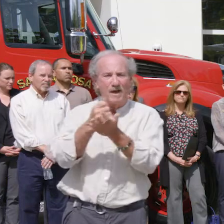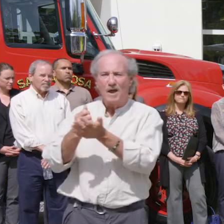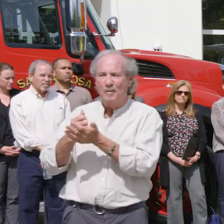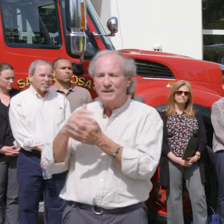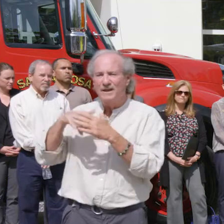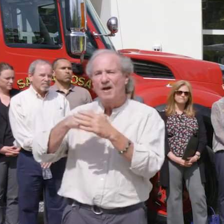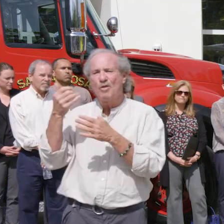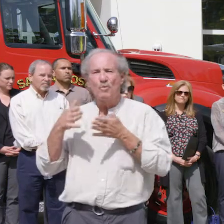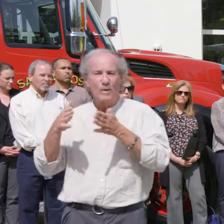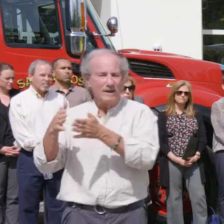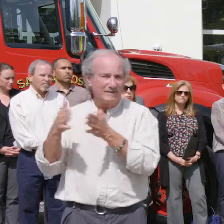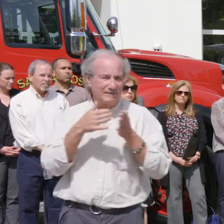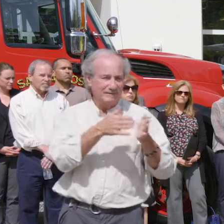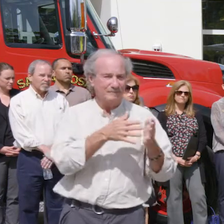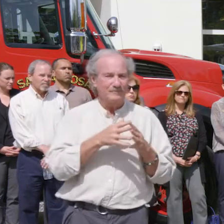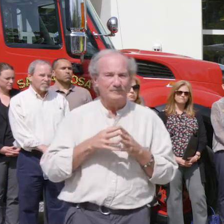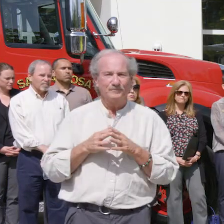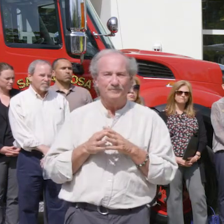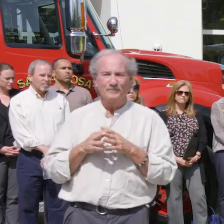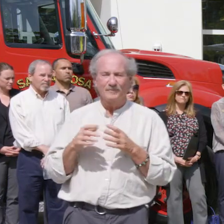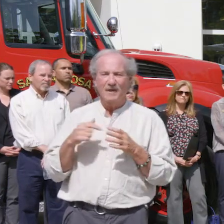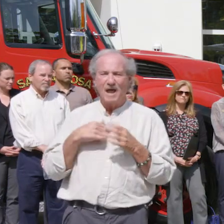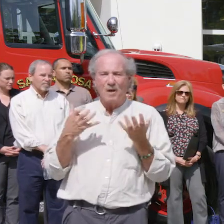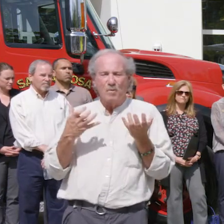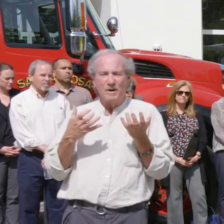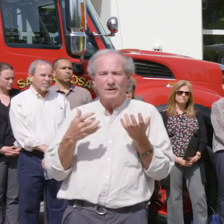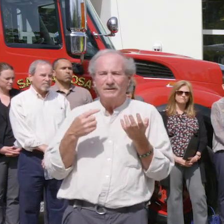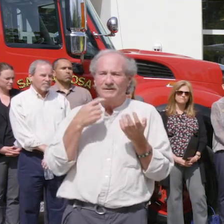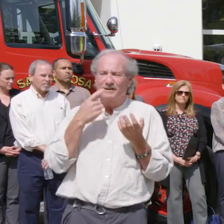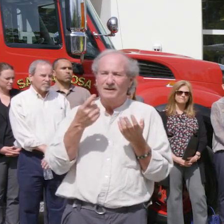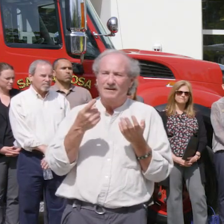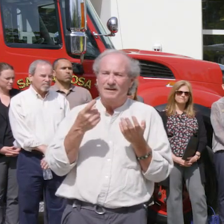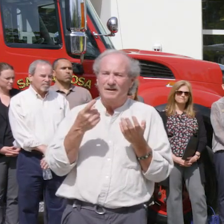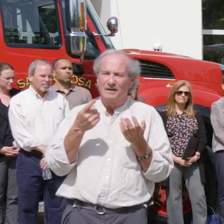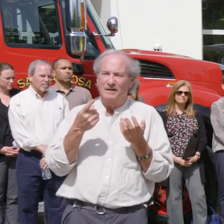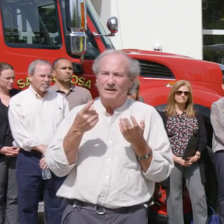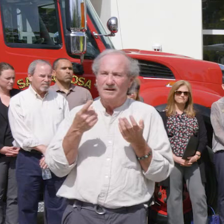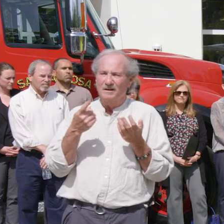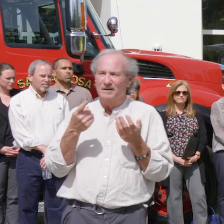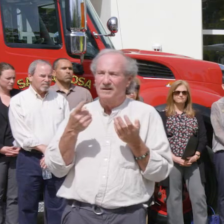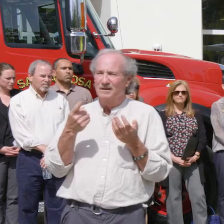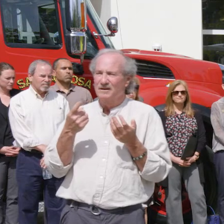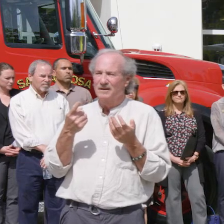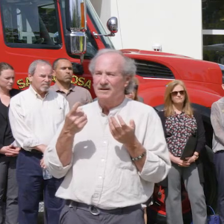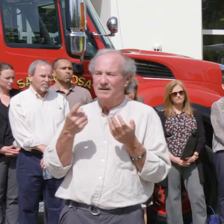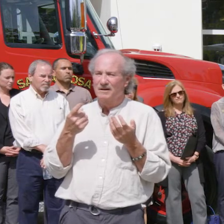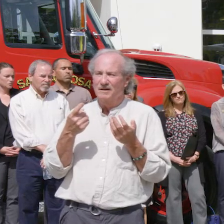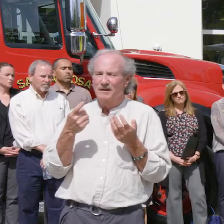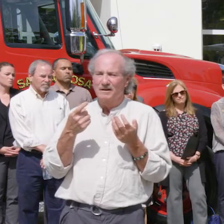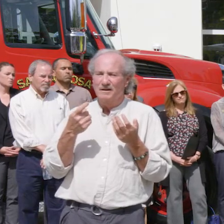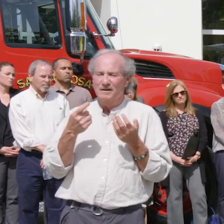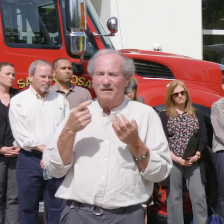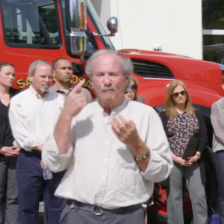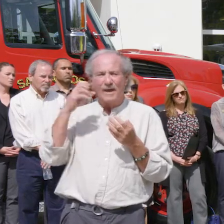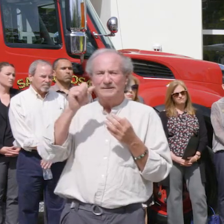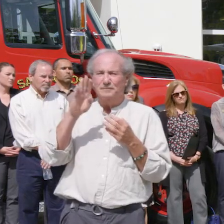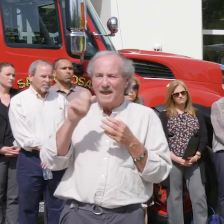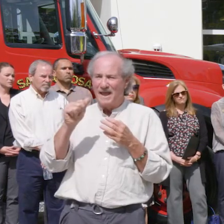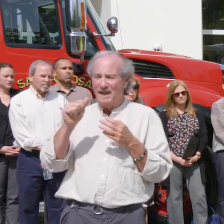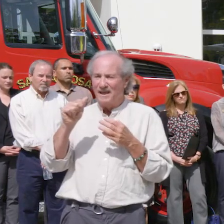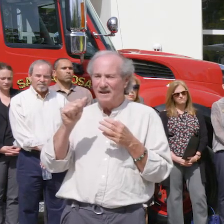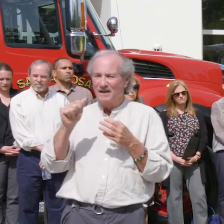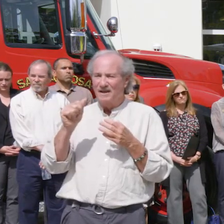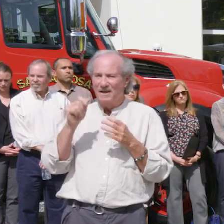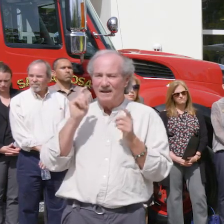in other areas. I would like to just say that on the be remiss, SBA also